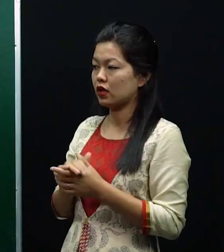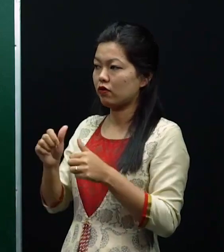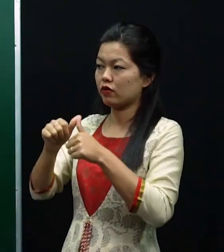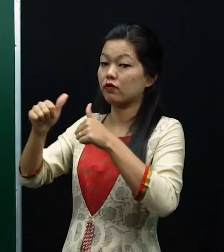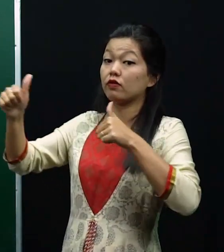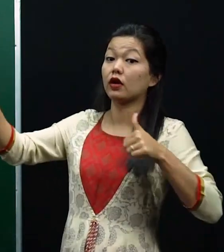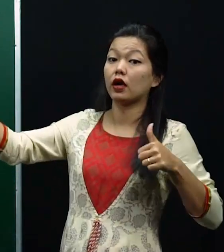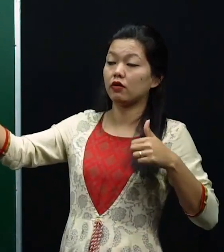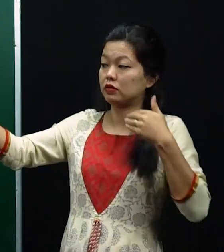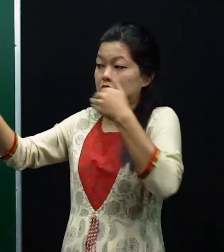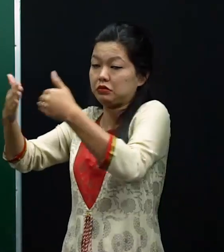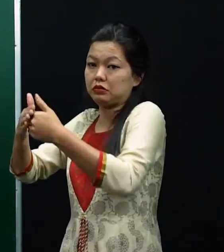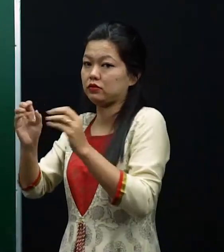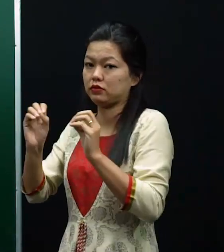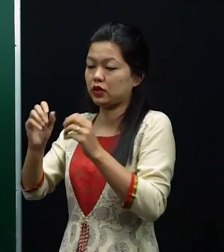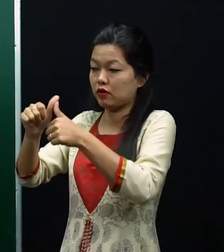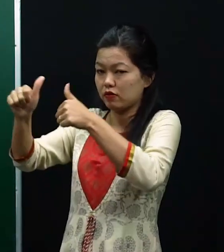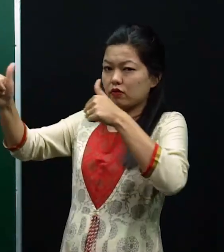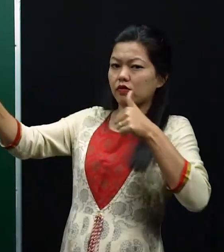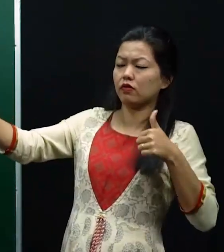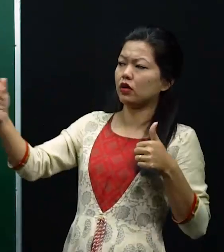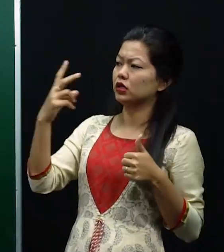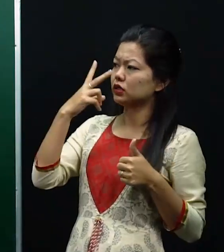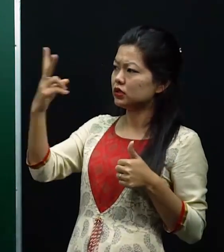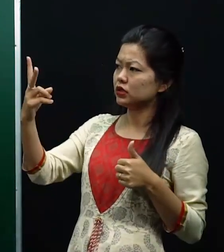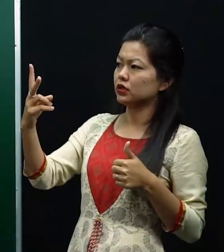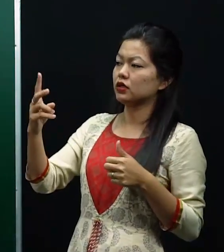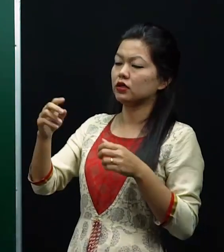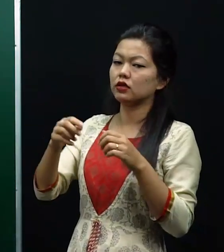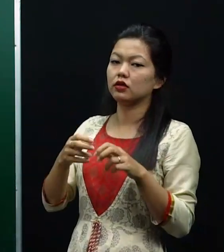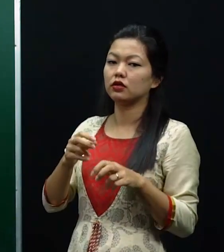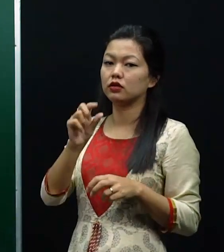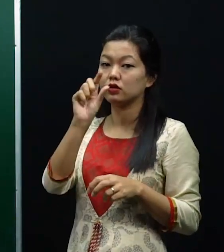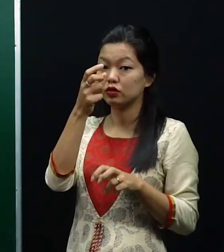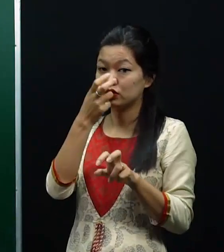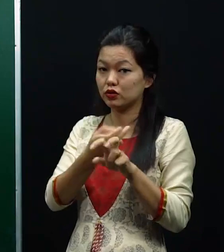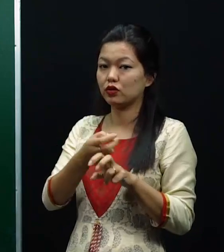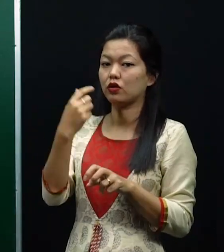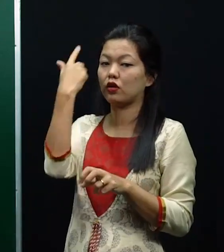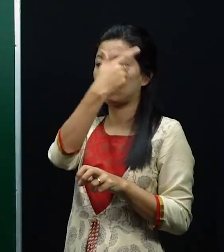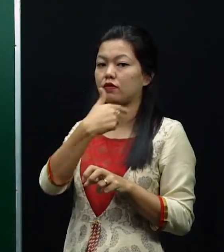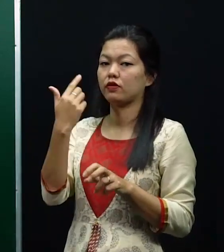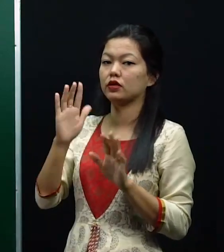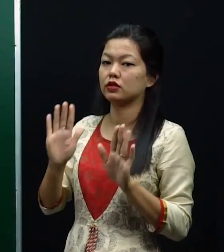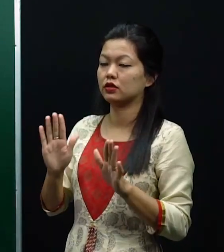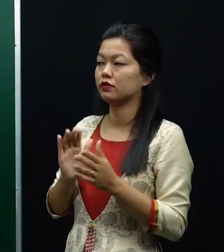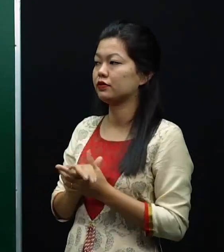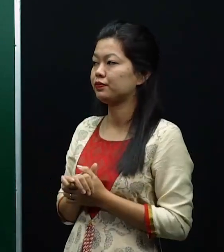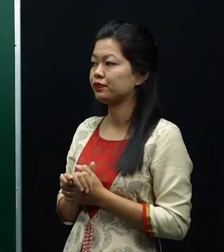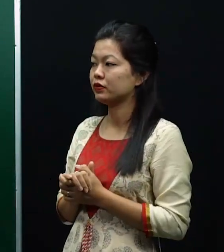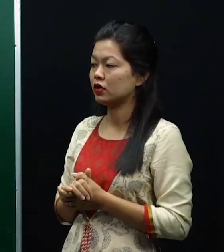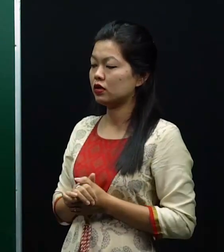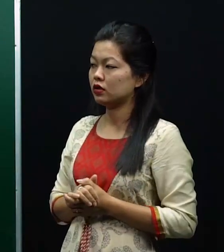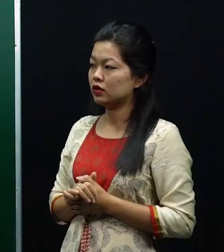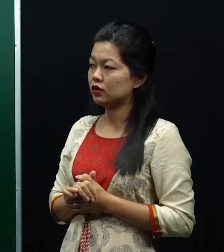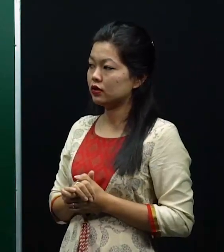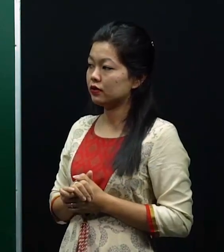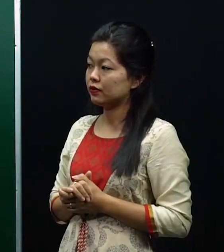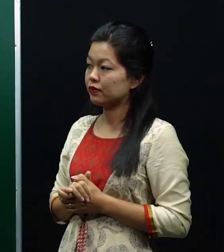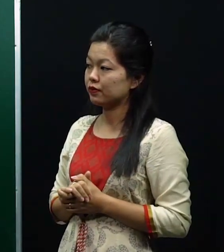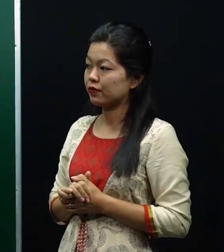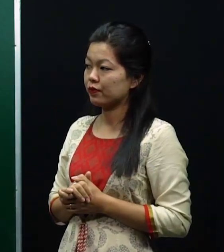at a proper angle, from a proper angle, you will get to see that it really resembles some kind of things. And this was also